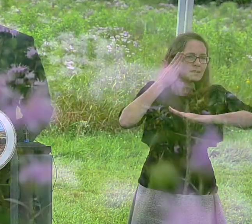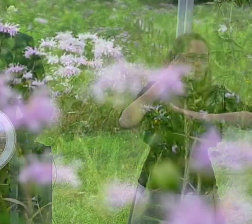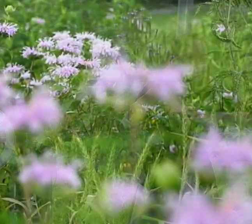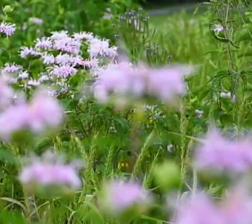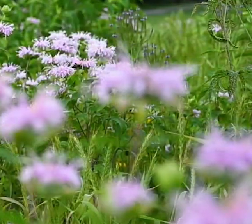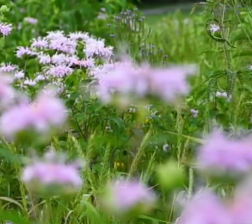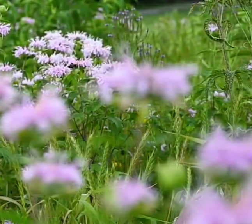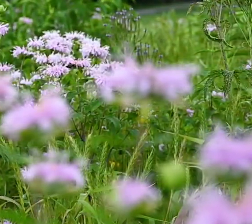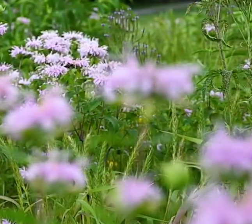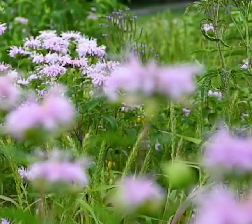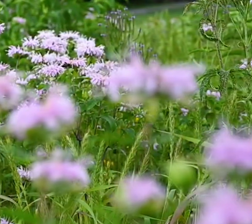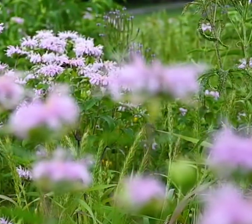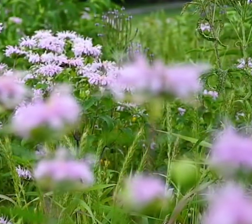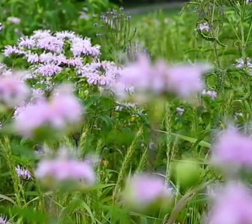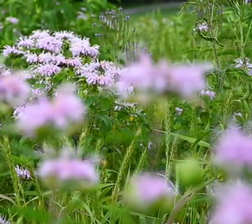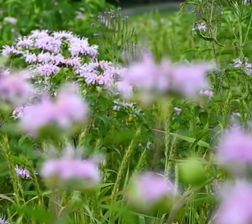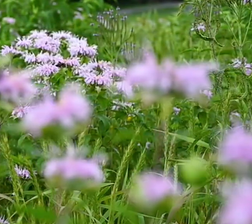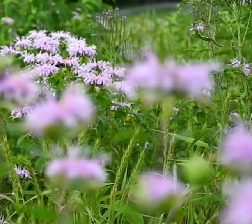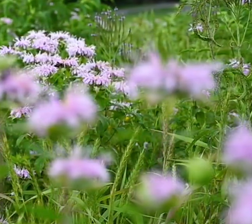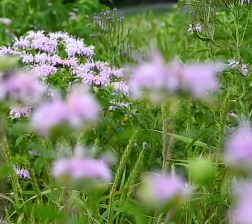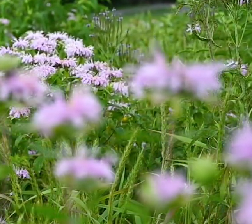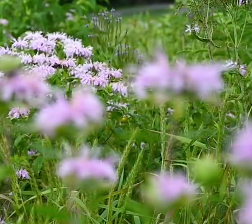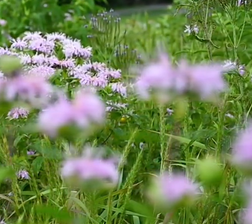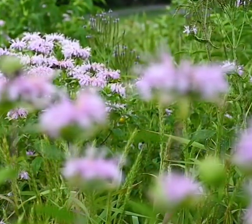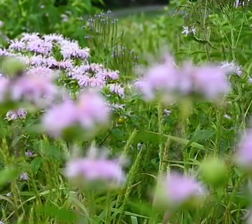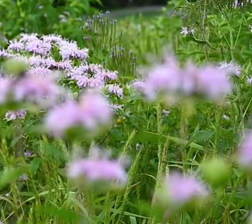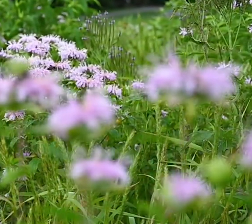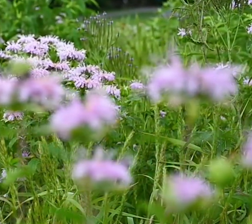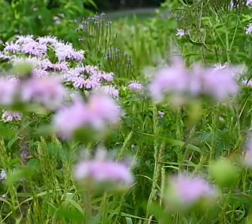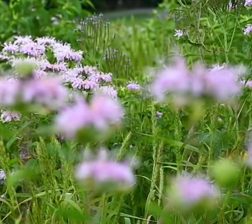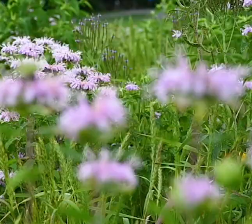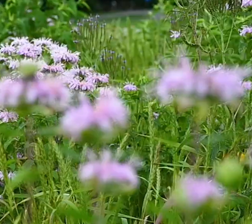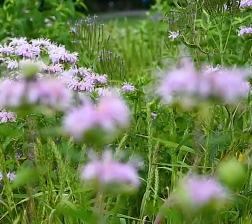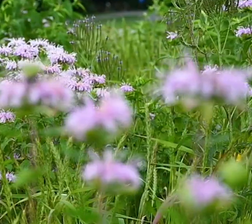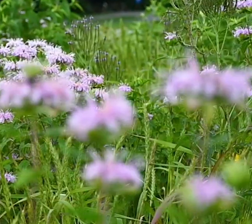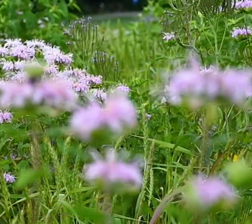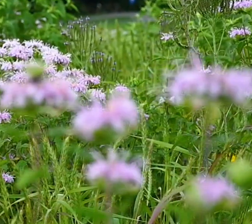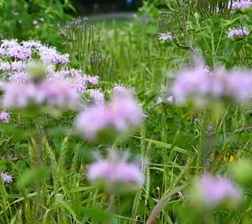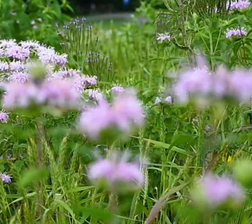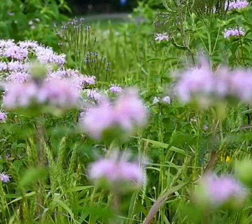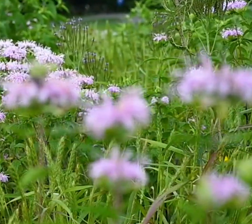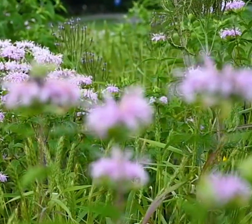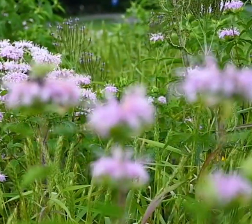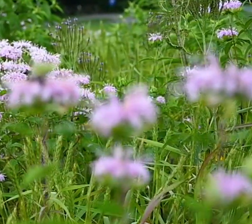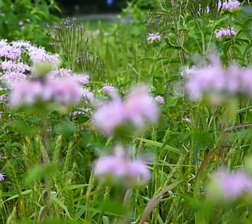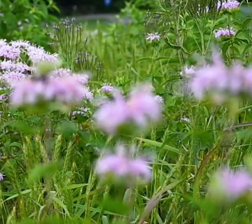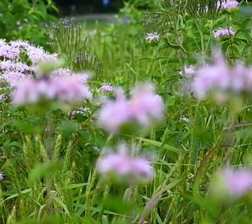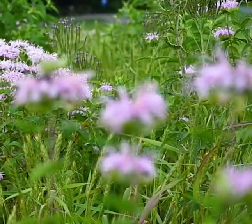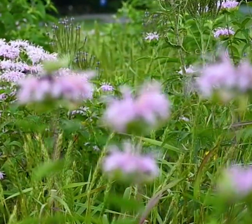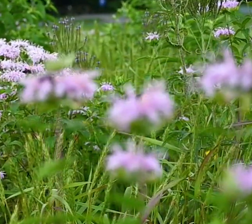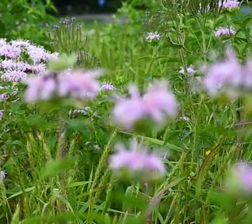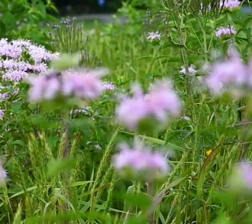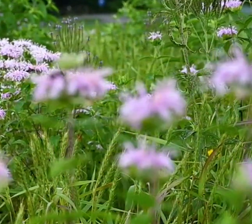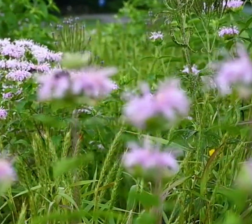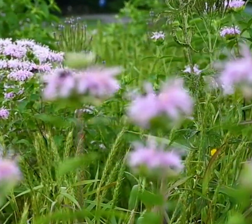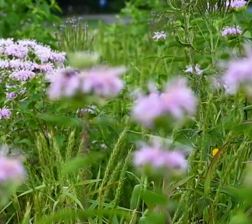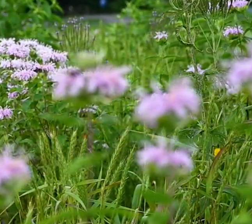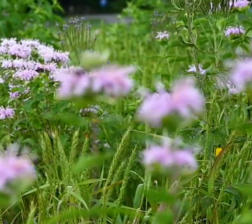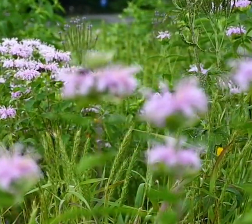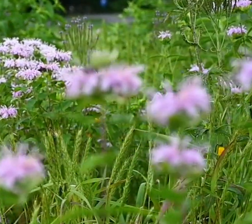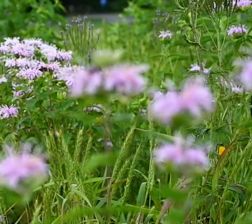It is perfectly fitting that we gather here today at this beautiful pollinator habitat, Hopewell